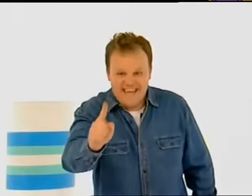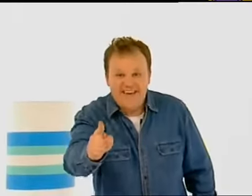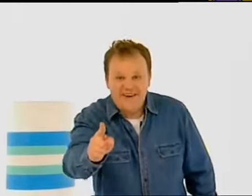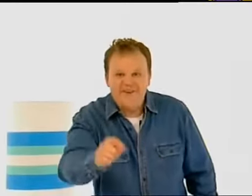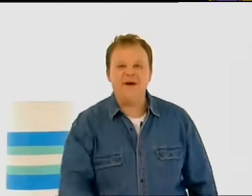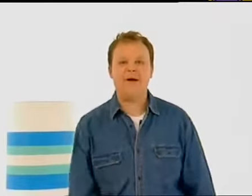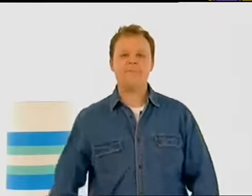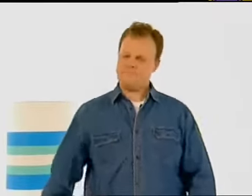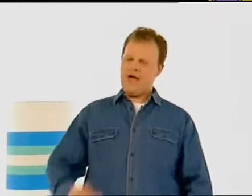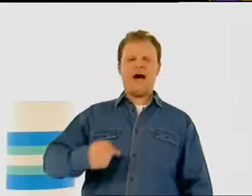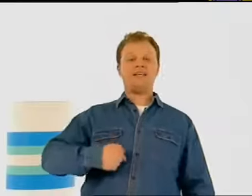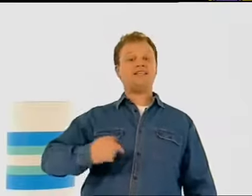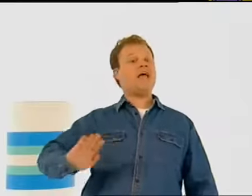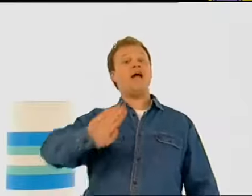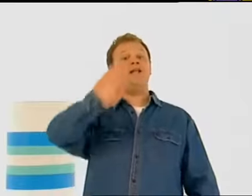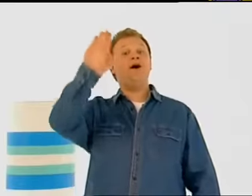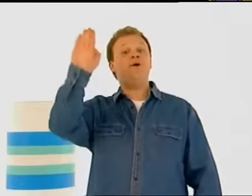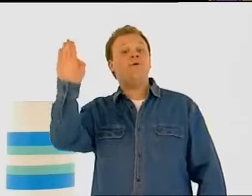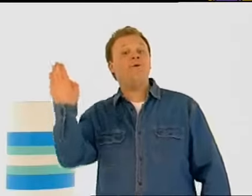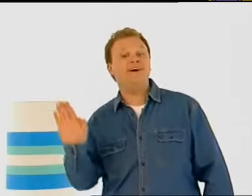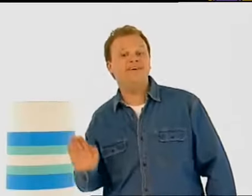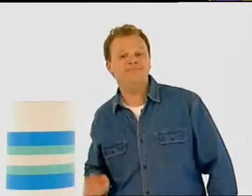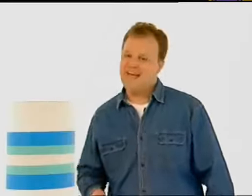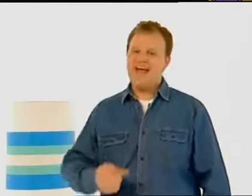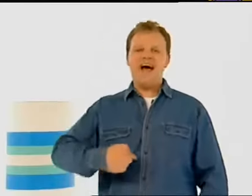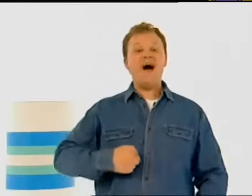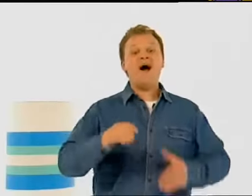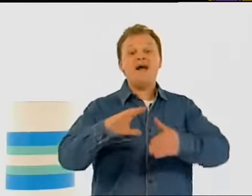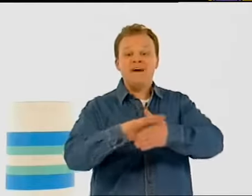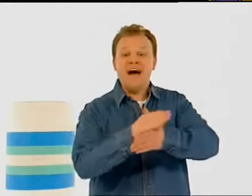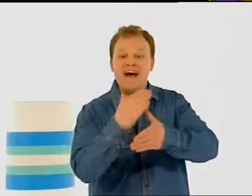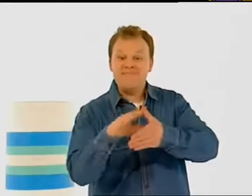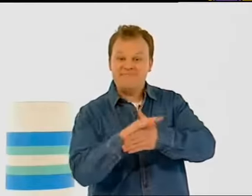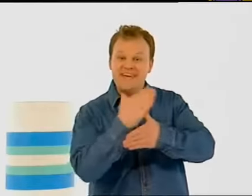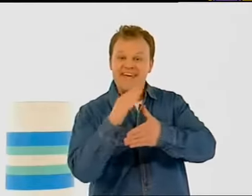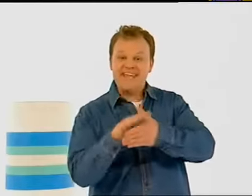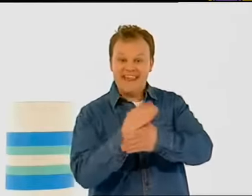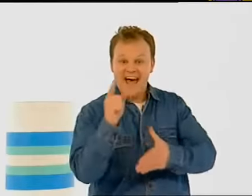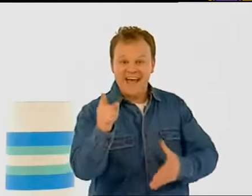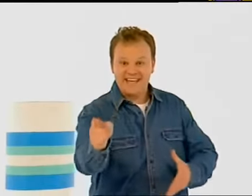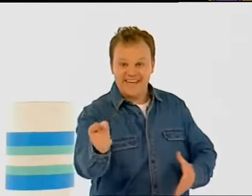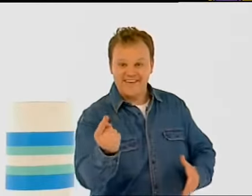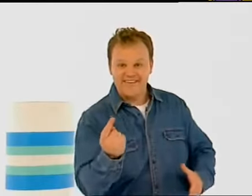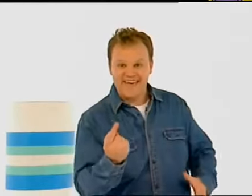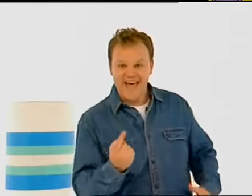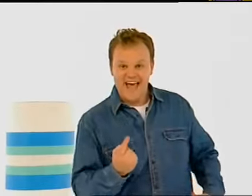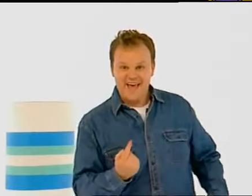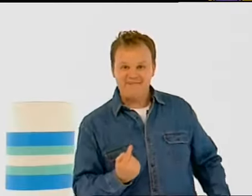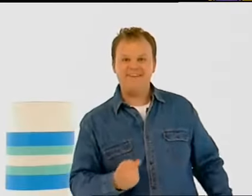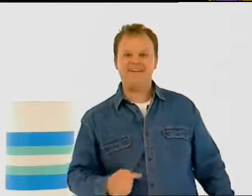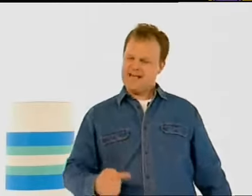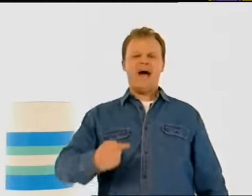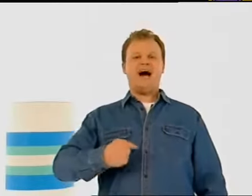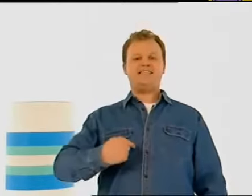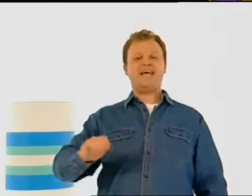you. I say hello, I'm happy that you came. I say